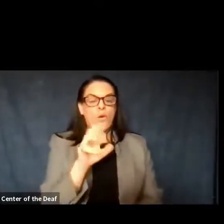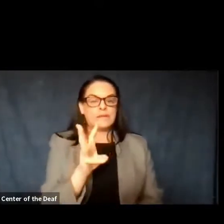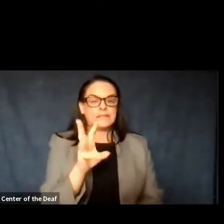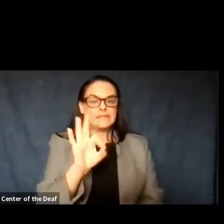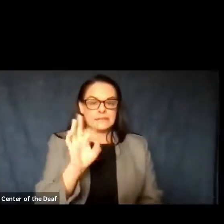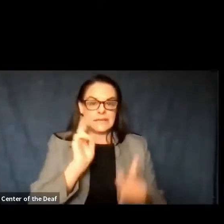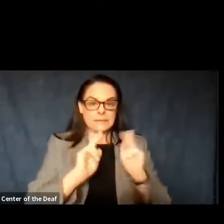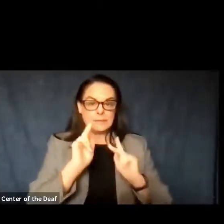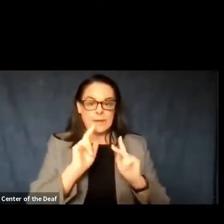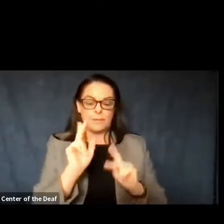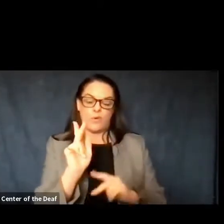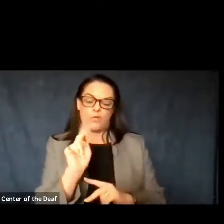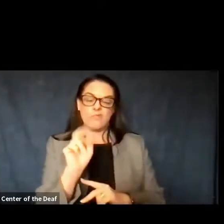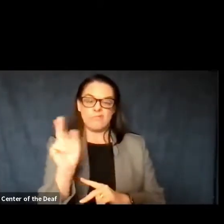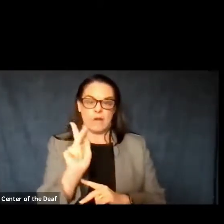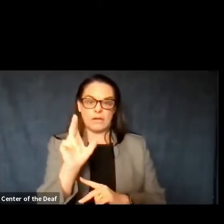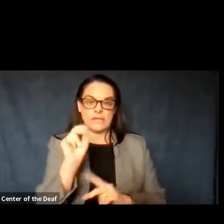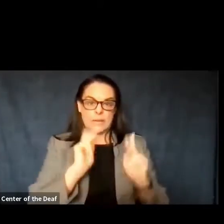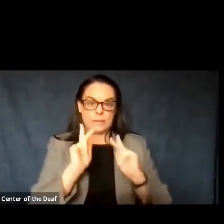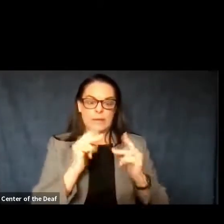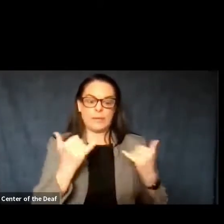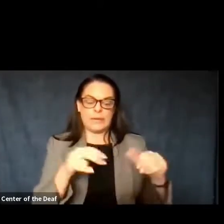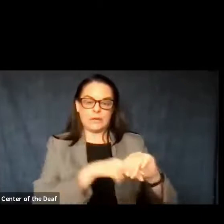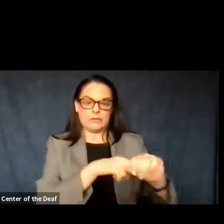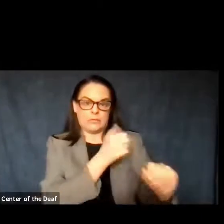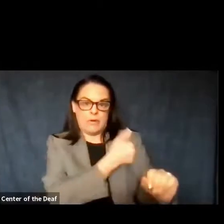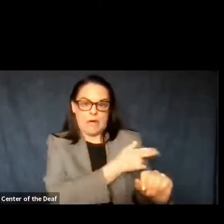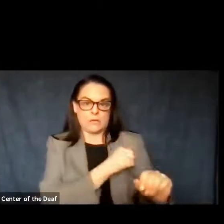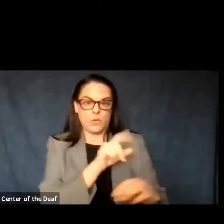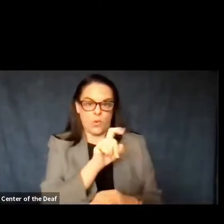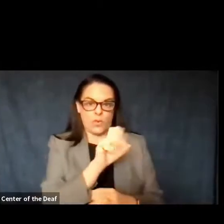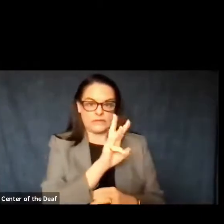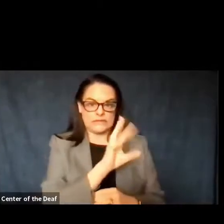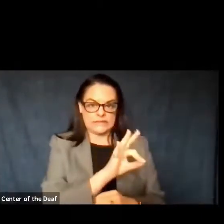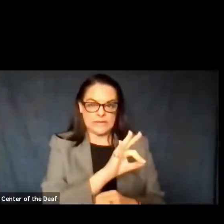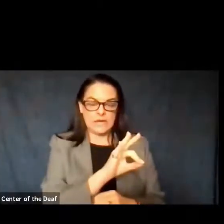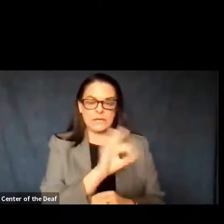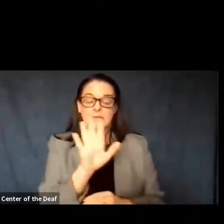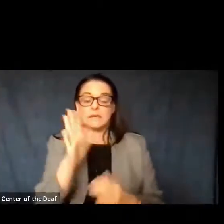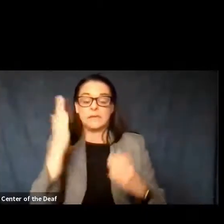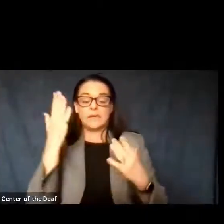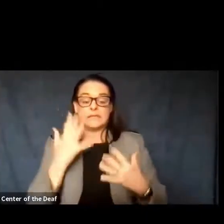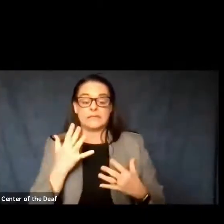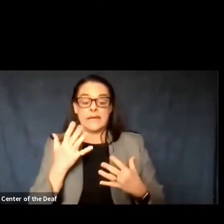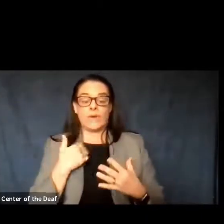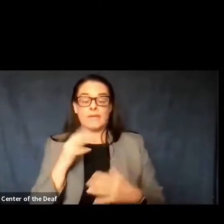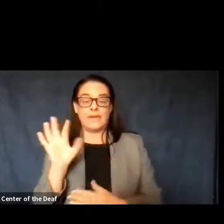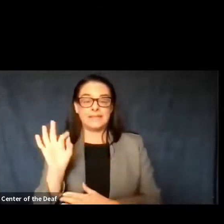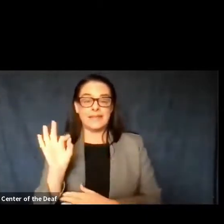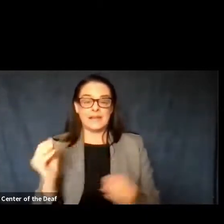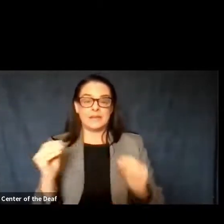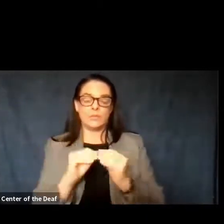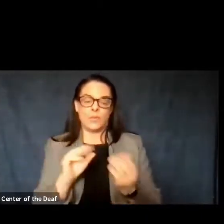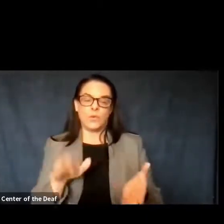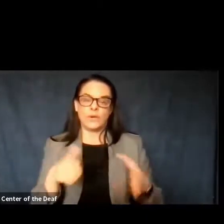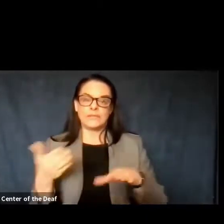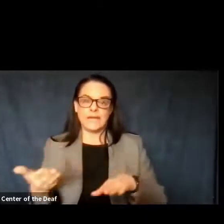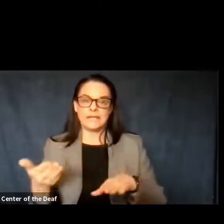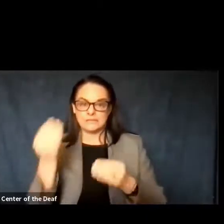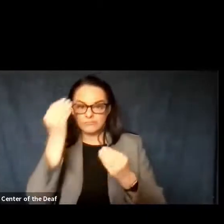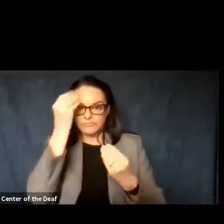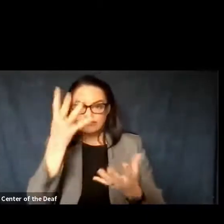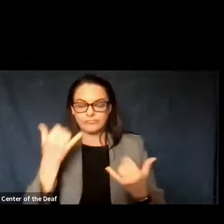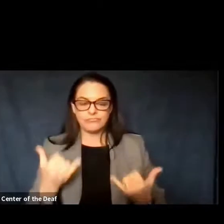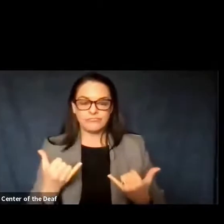169 Knox County residents are currently hospitalized. Sadly, we have 9 additional deaths to report